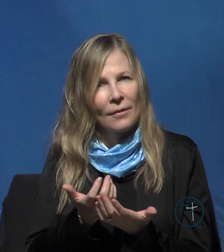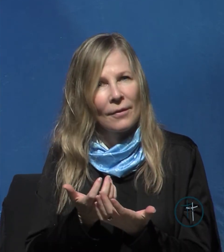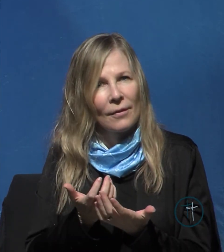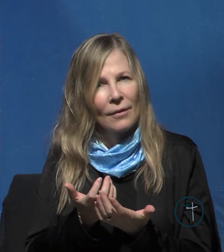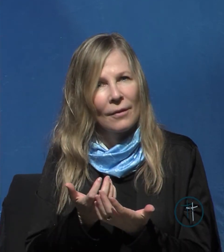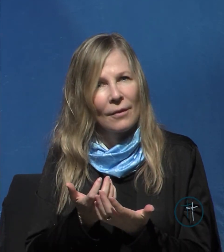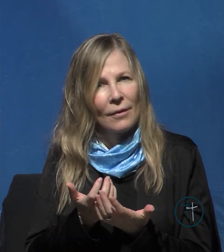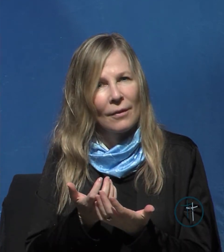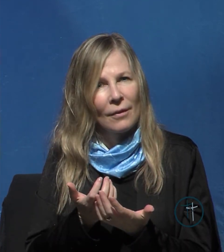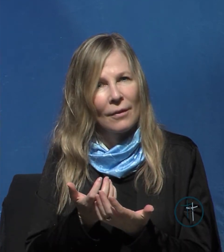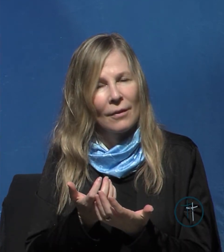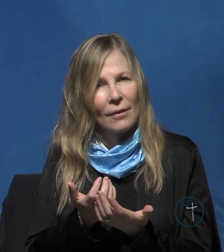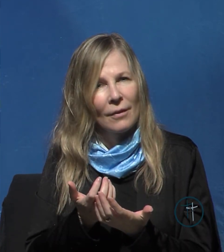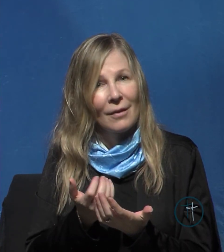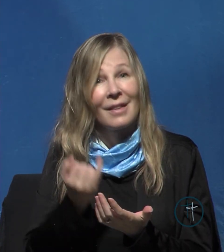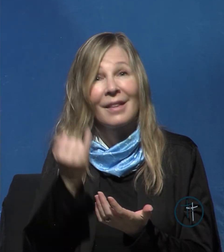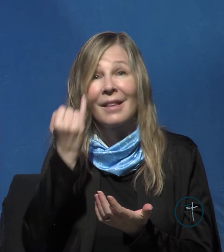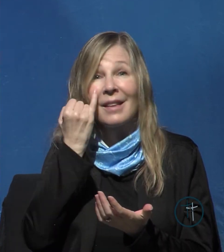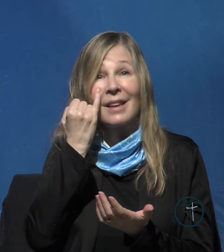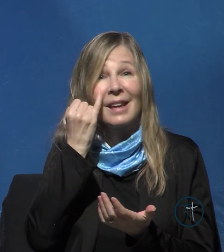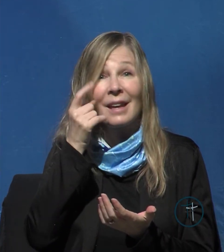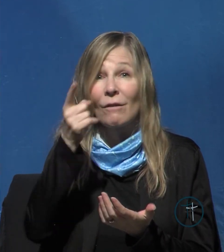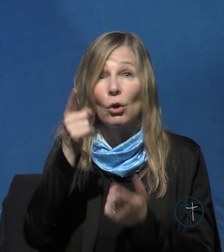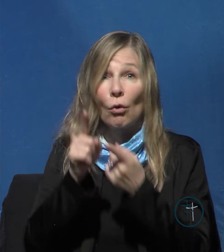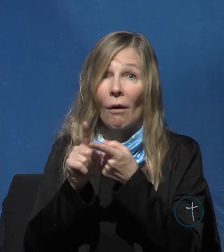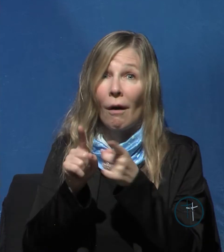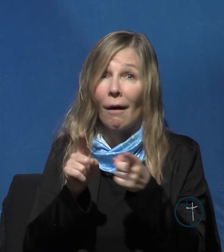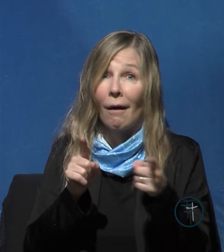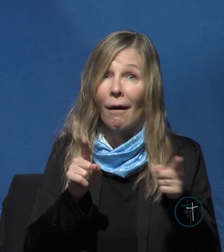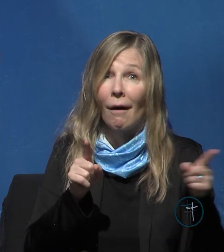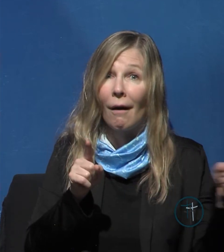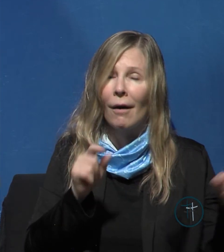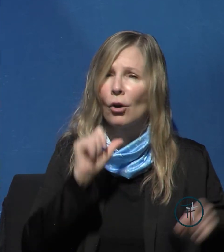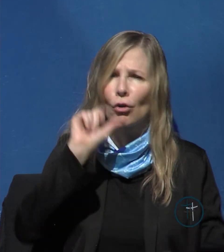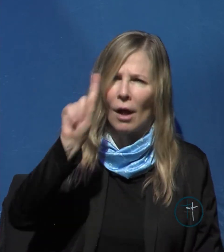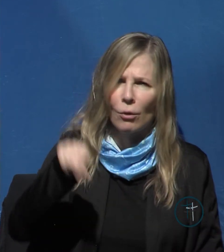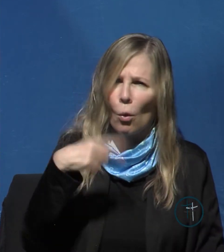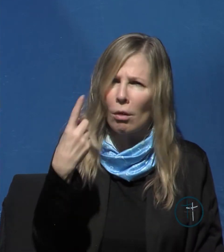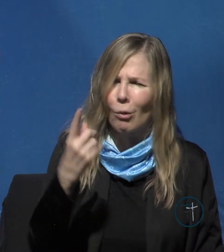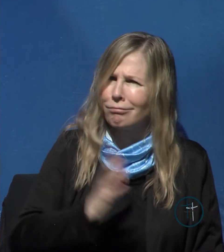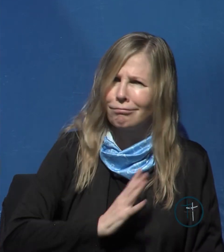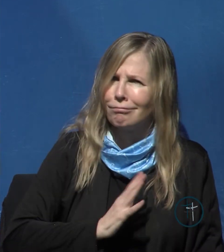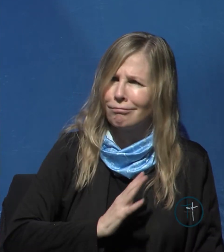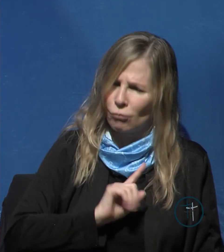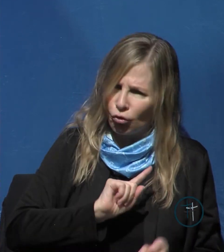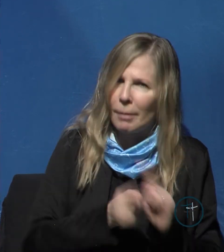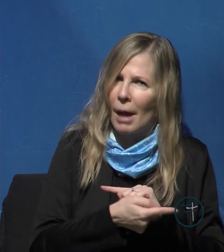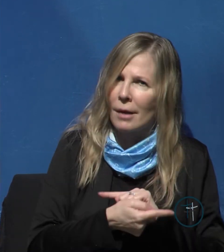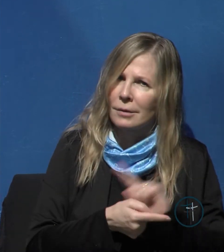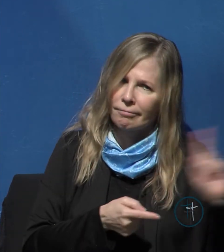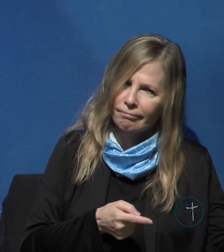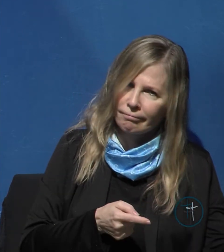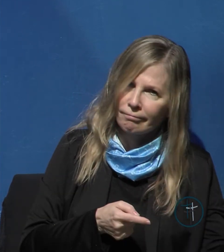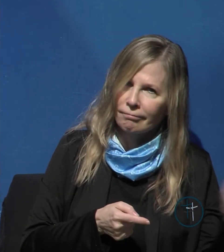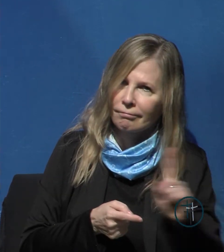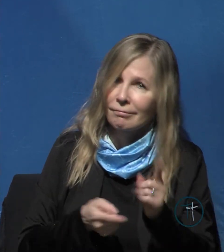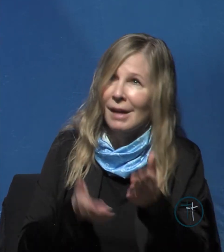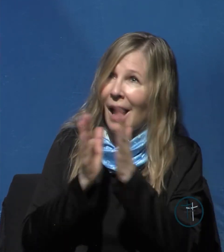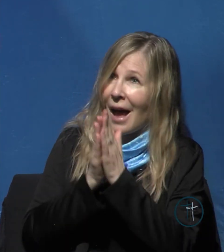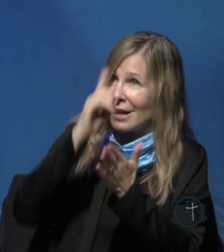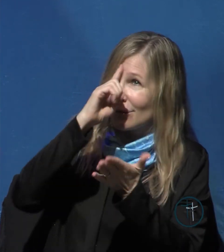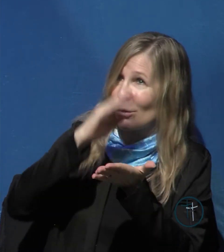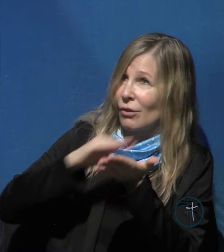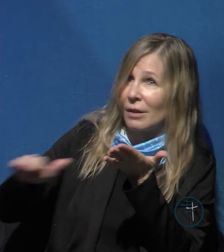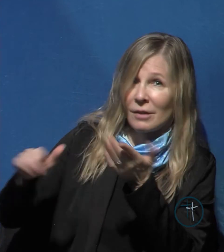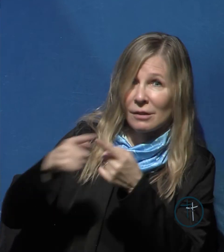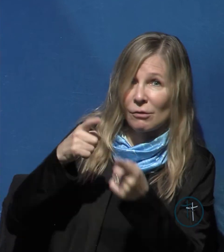If you've gotten out of balance, you're not the only one. Repent. ask for forgiveness from